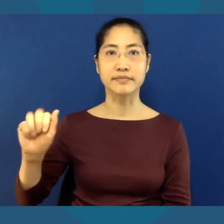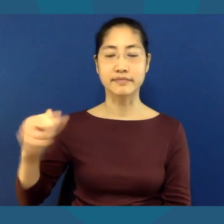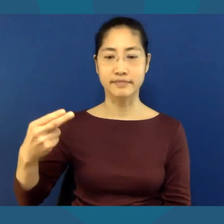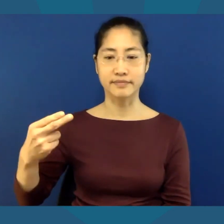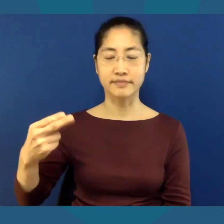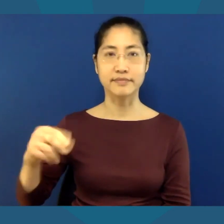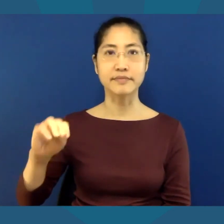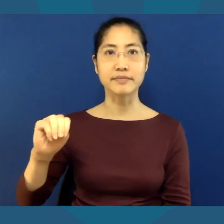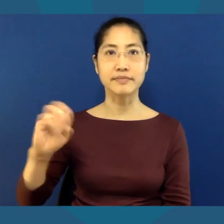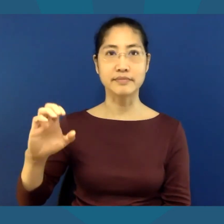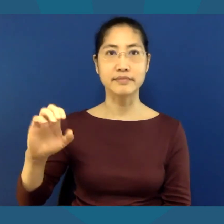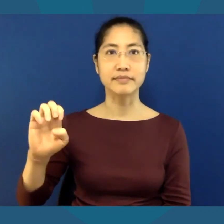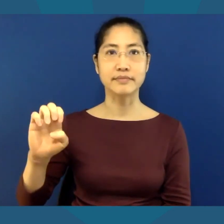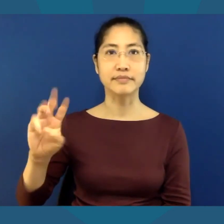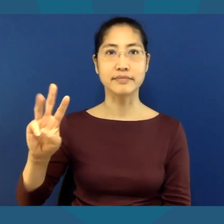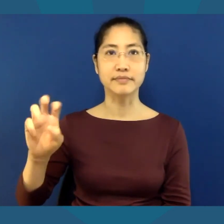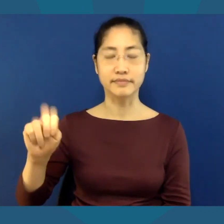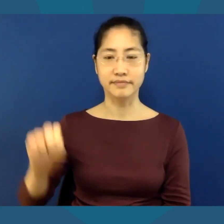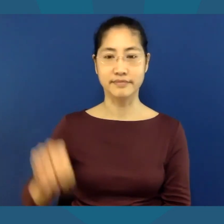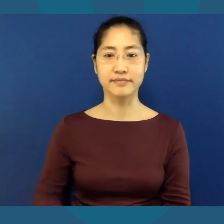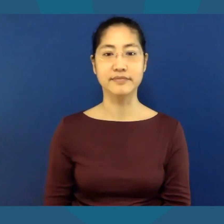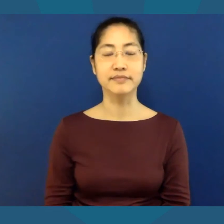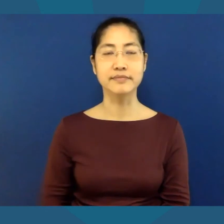Deborah McEwen.